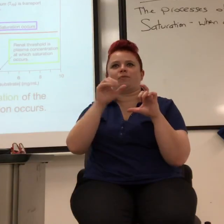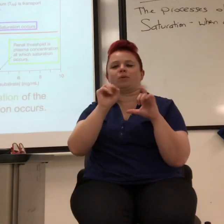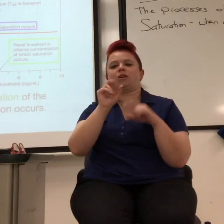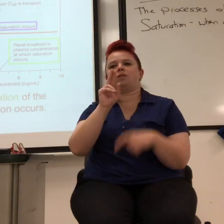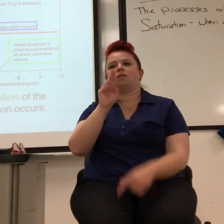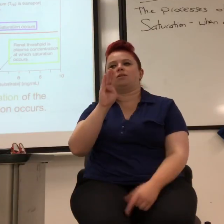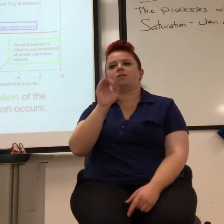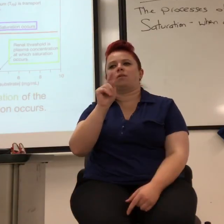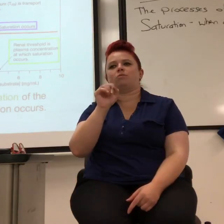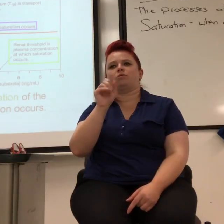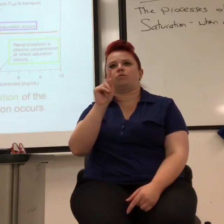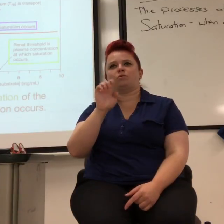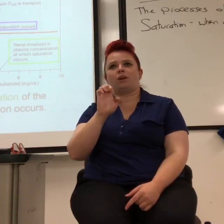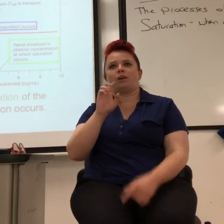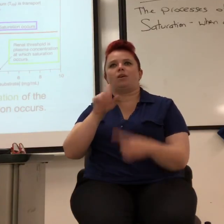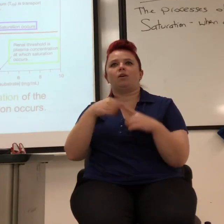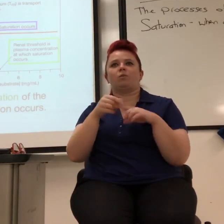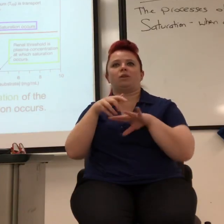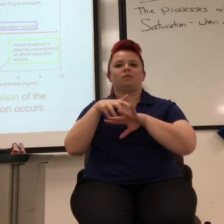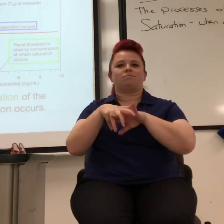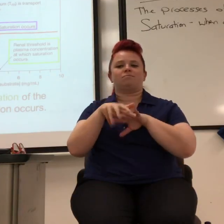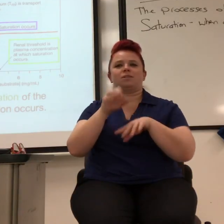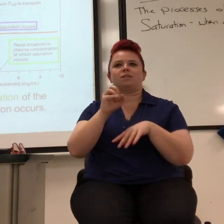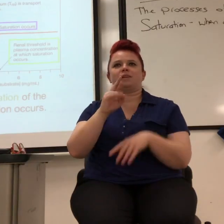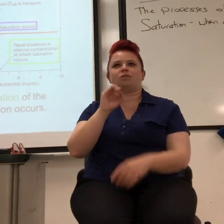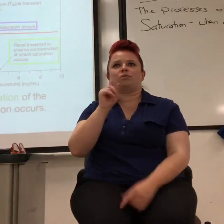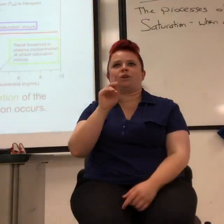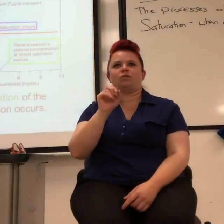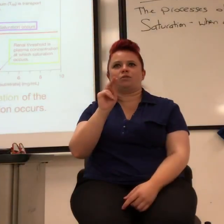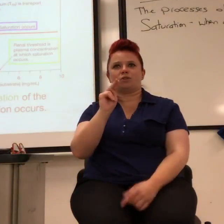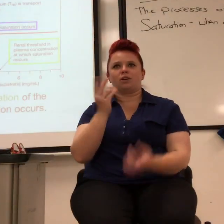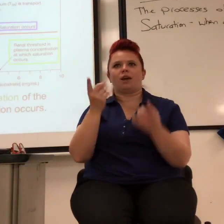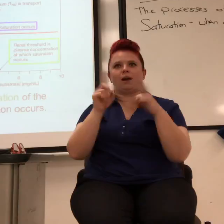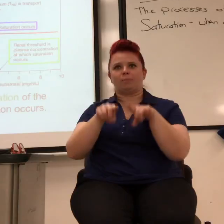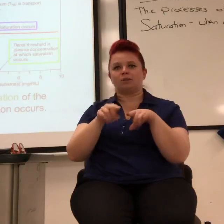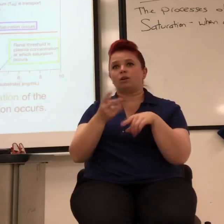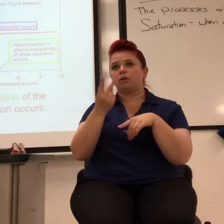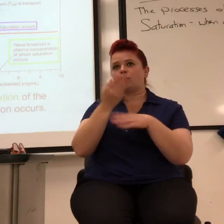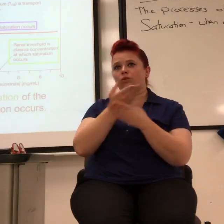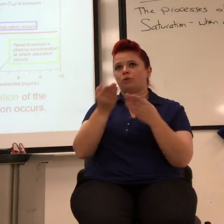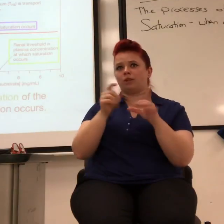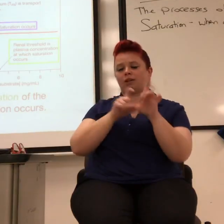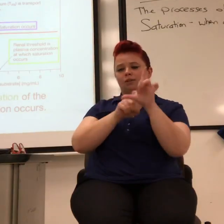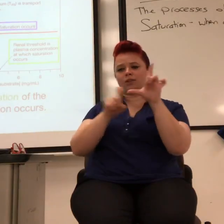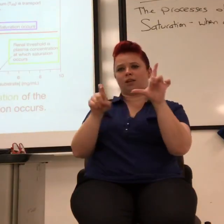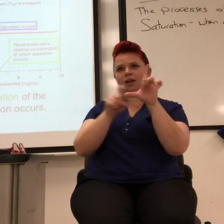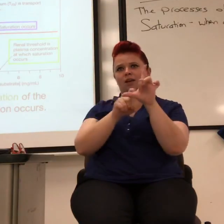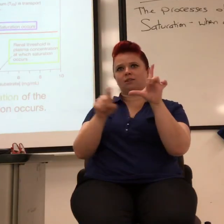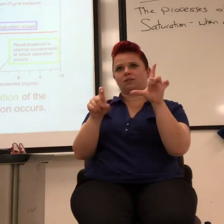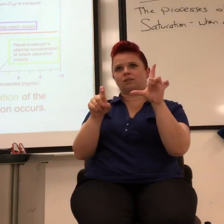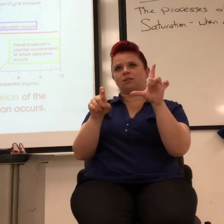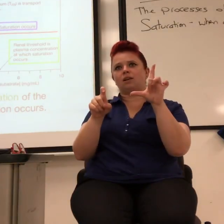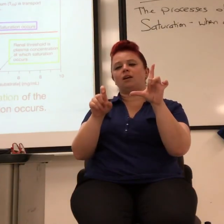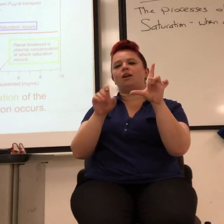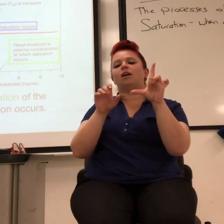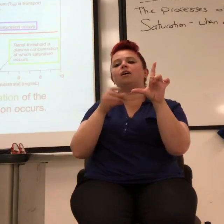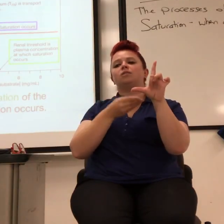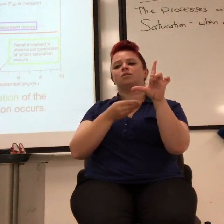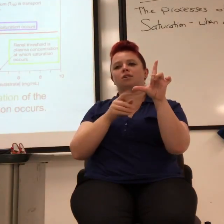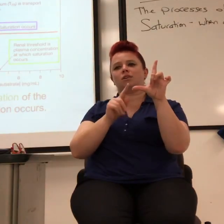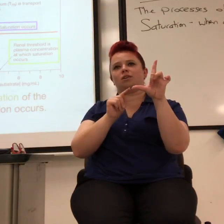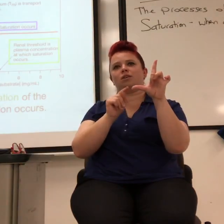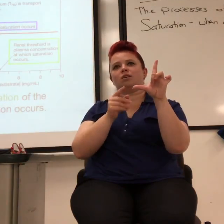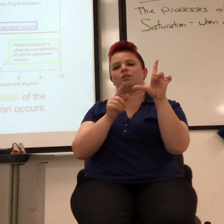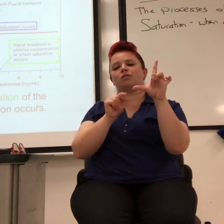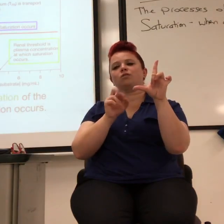occurs. So you got two different things on this graph here. On the x-axis is the transport rate, but